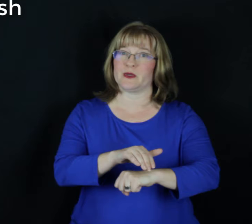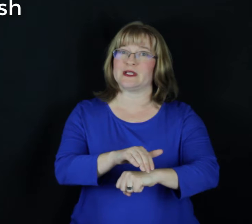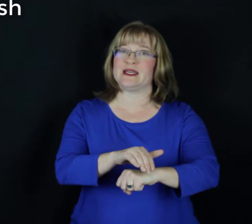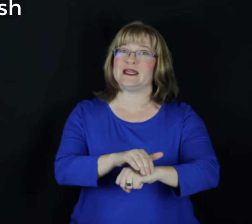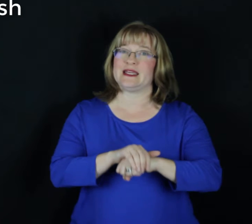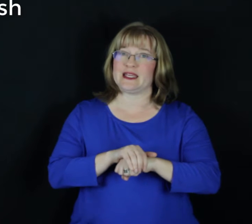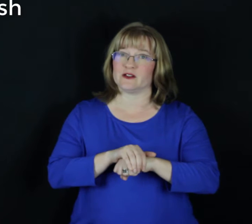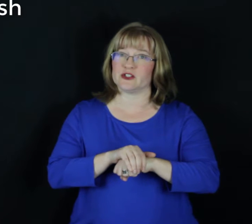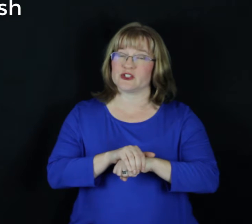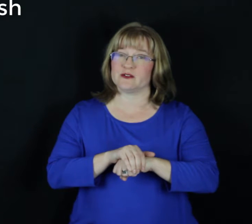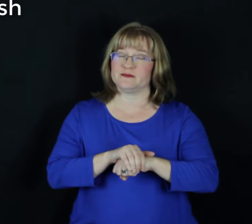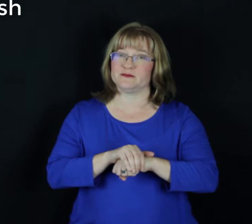bit. English.